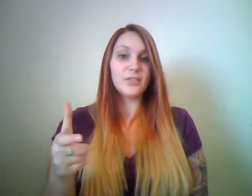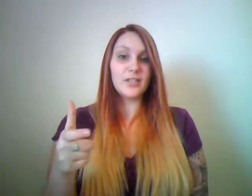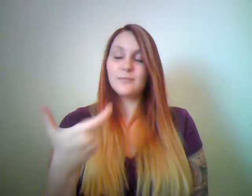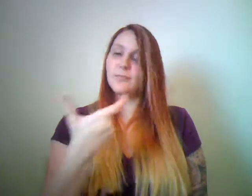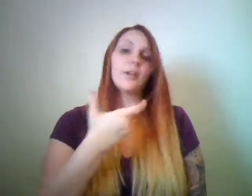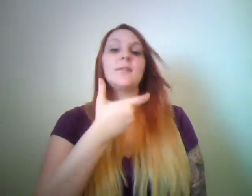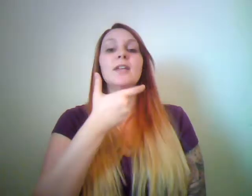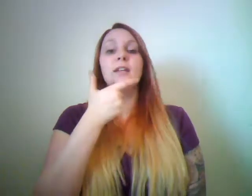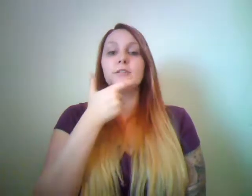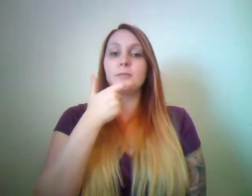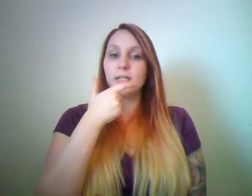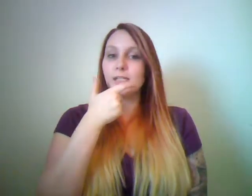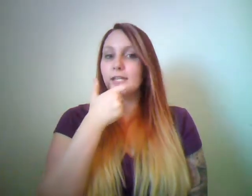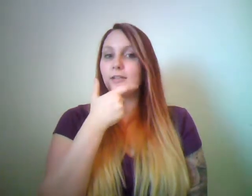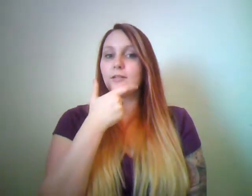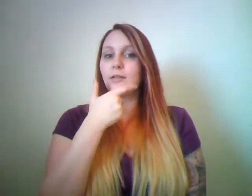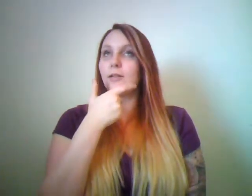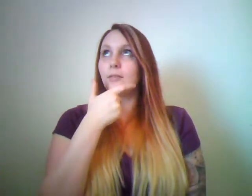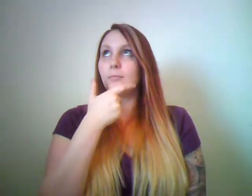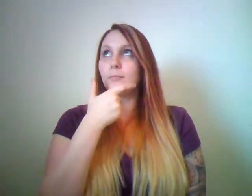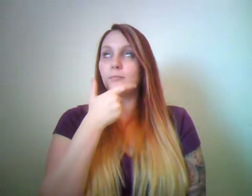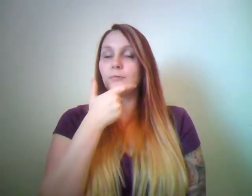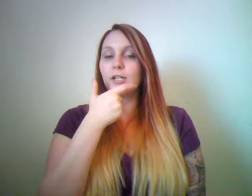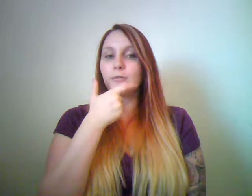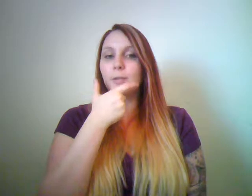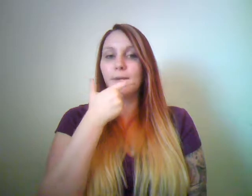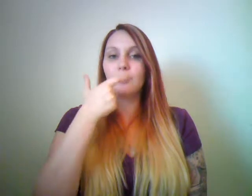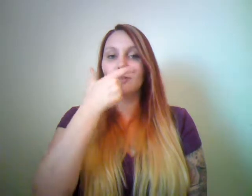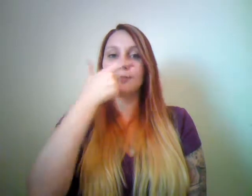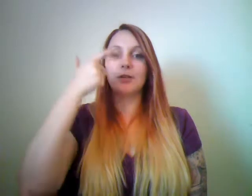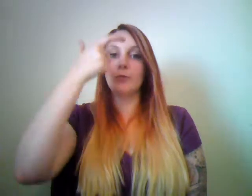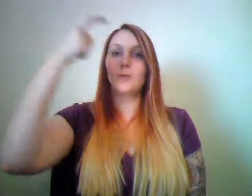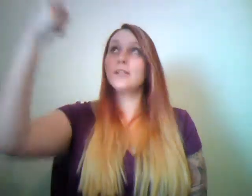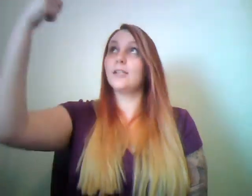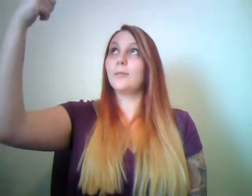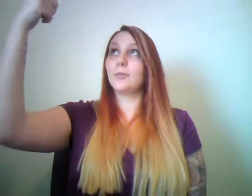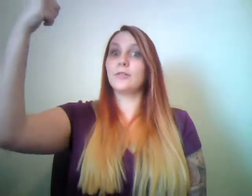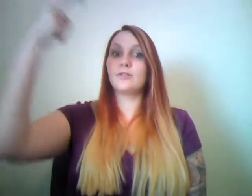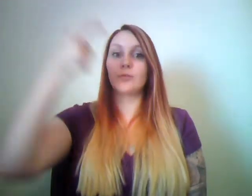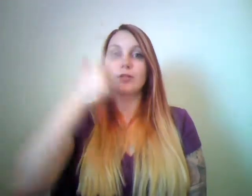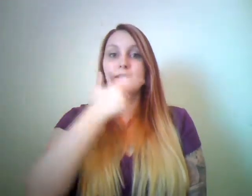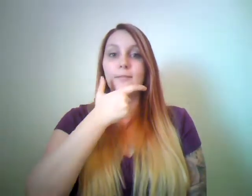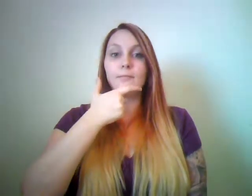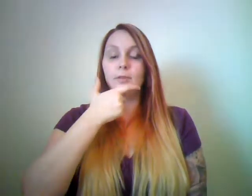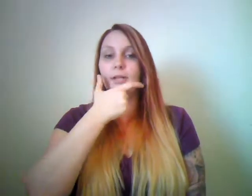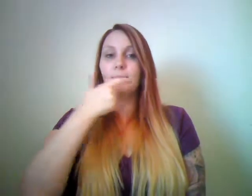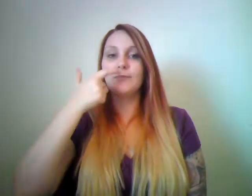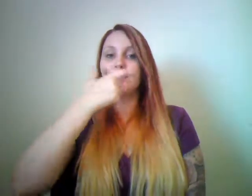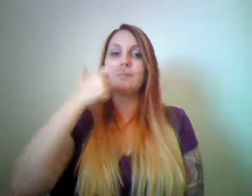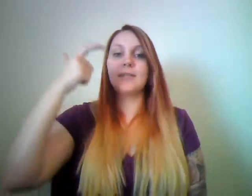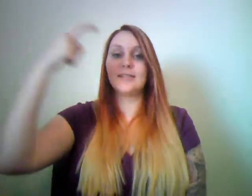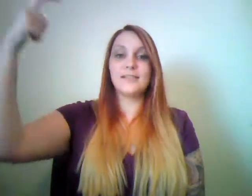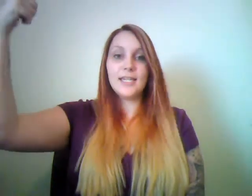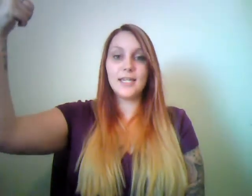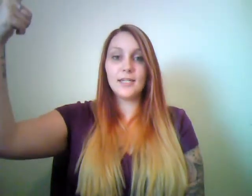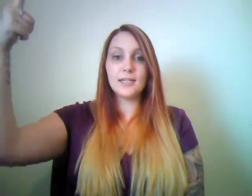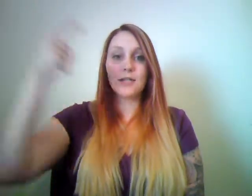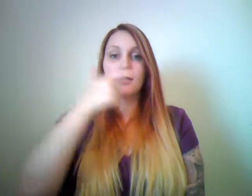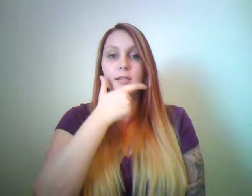it. Okay, so I'm going to take it right over my mouth, and I'm going to wiggle it upwards towards him, okay? So me singing.